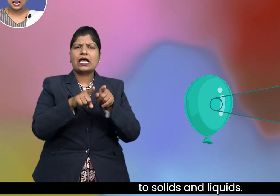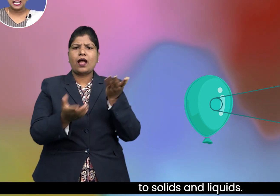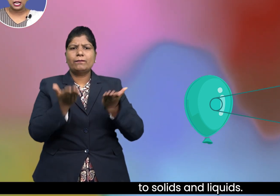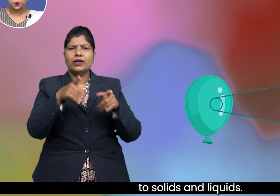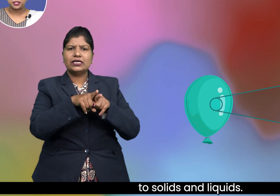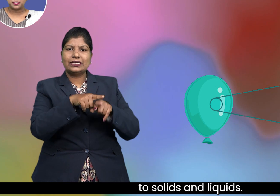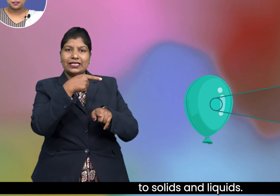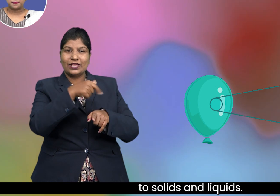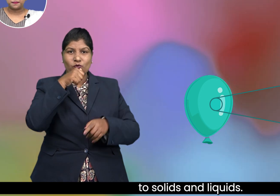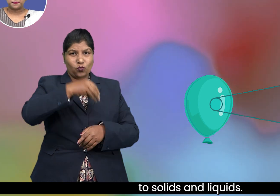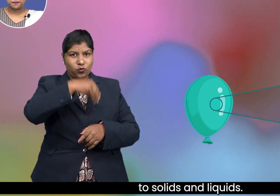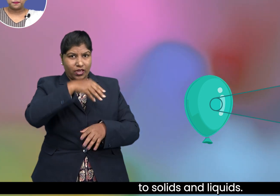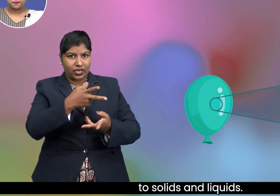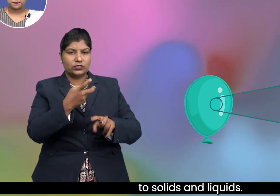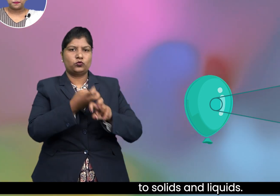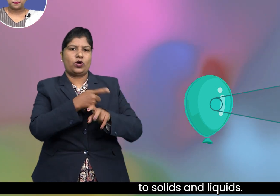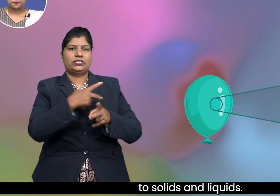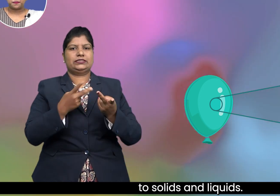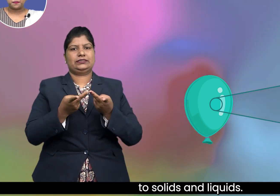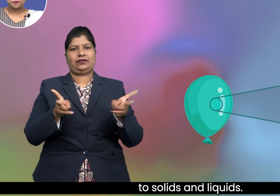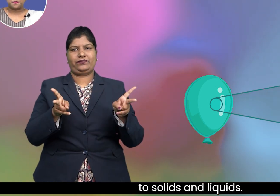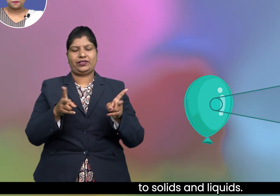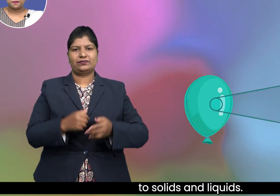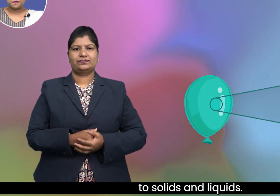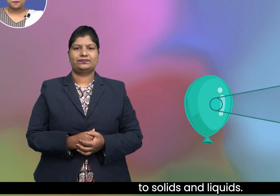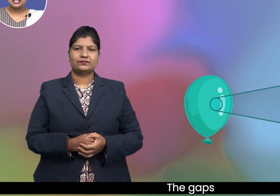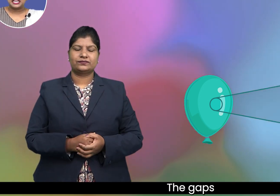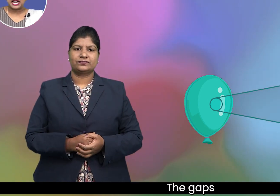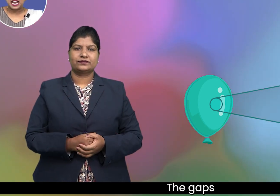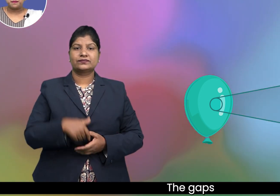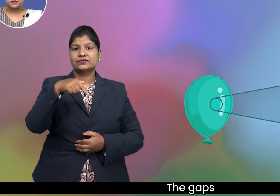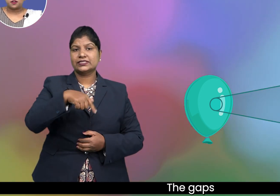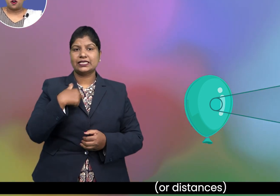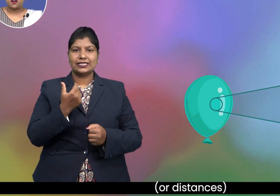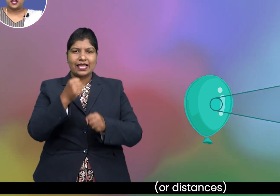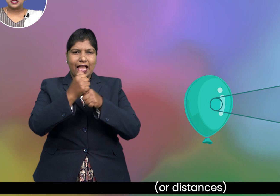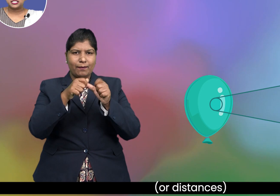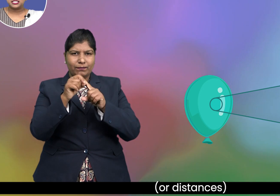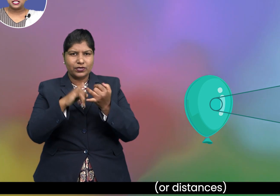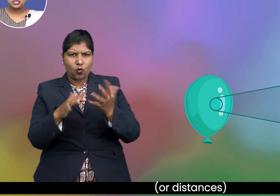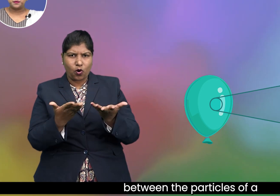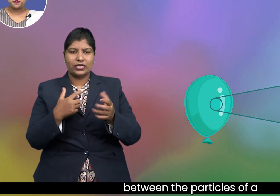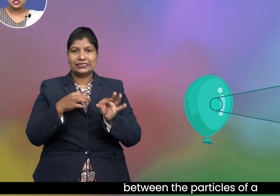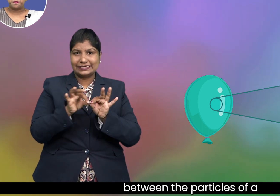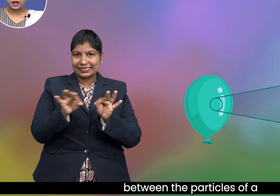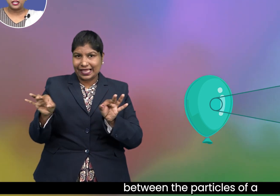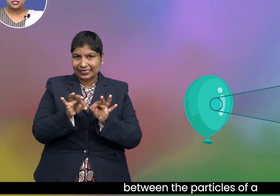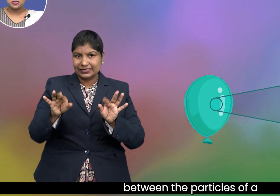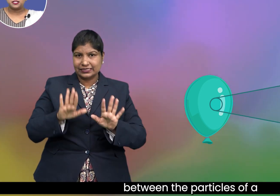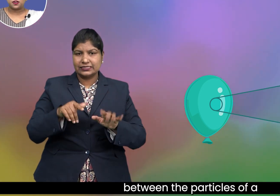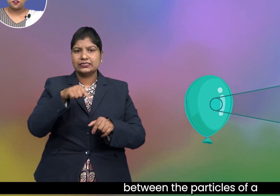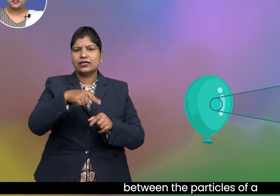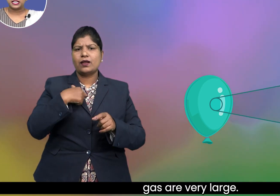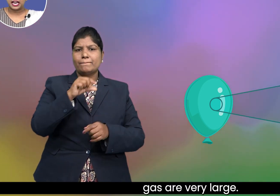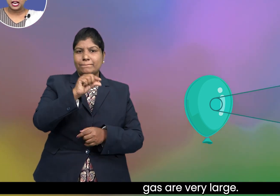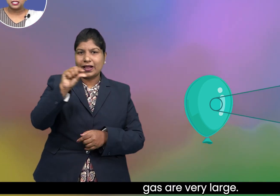solids and liquids. The gaps or distances between the